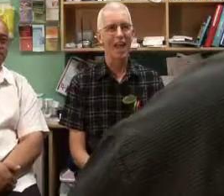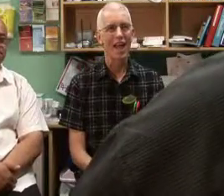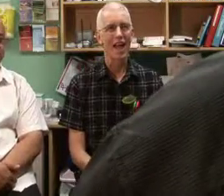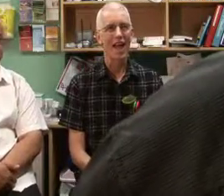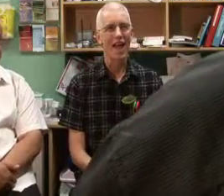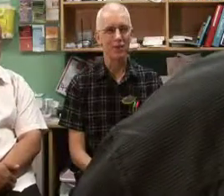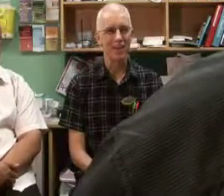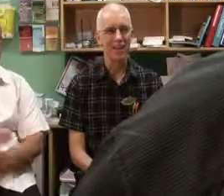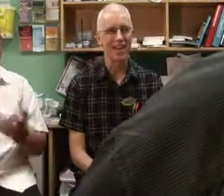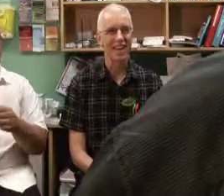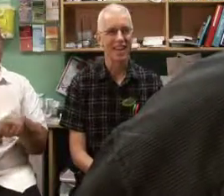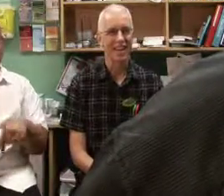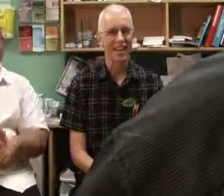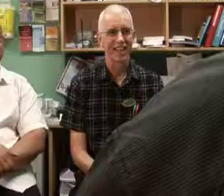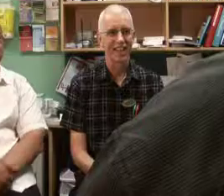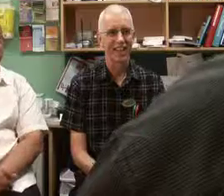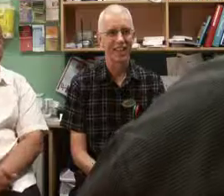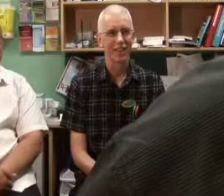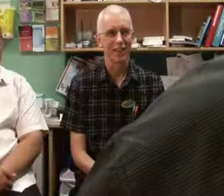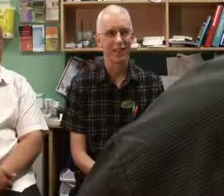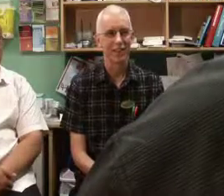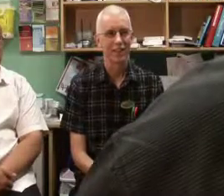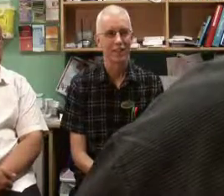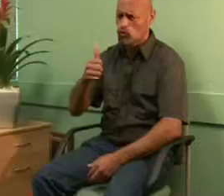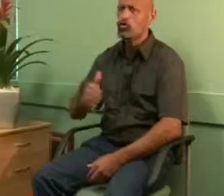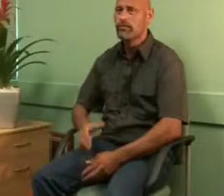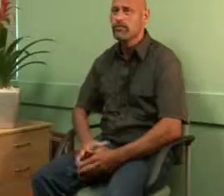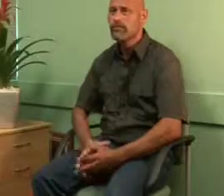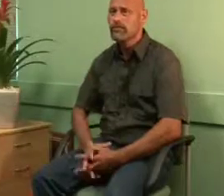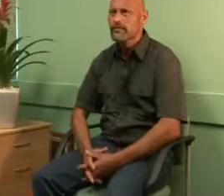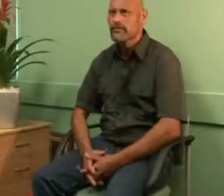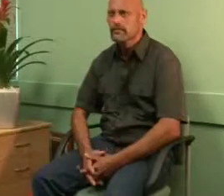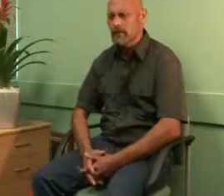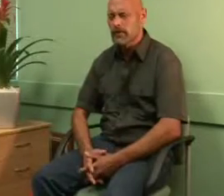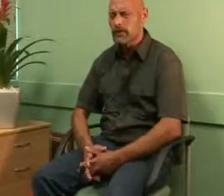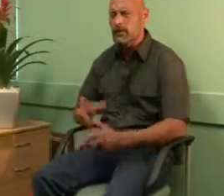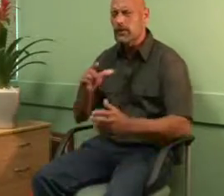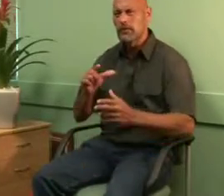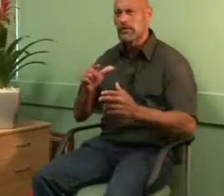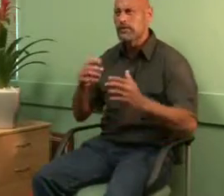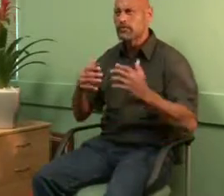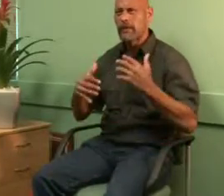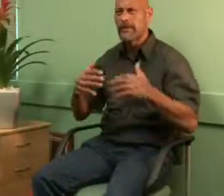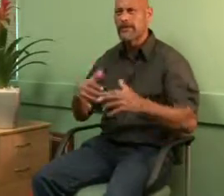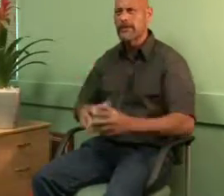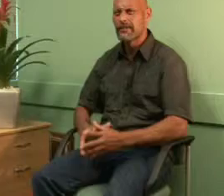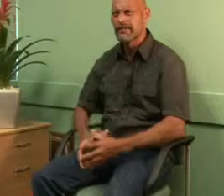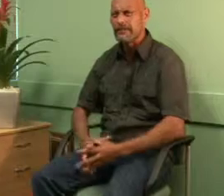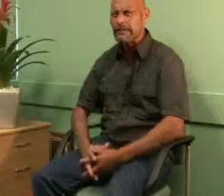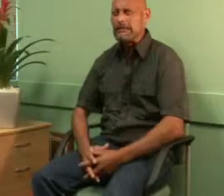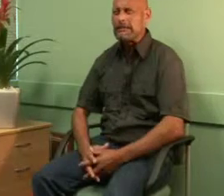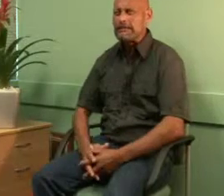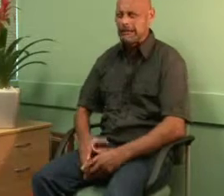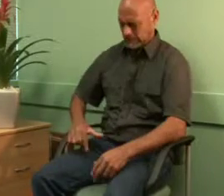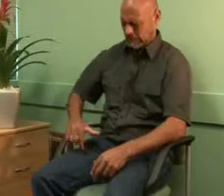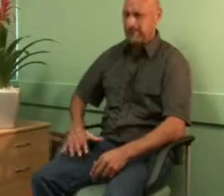Good morning. How are you today? Well, I'm alright. I'm good. I'm good. Good. But I've got a bit